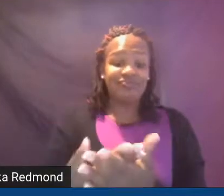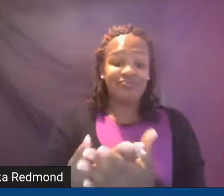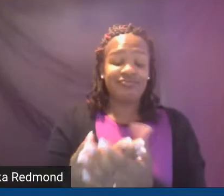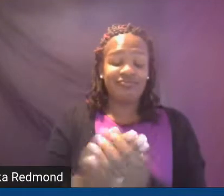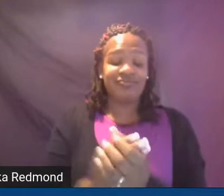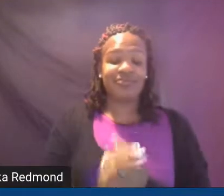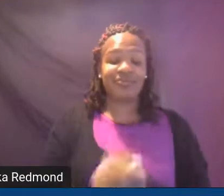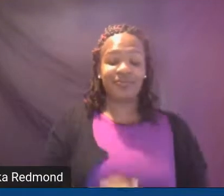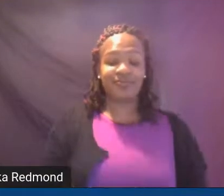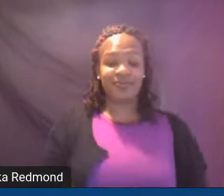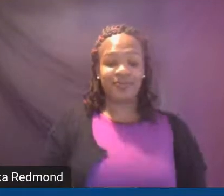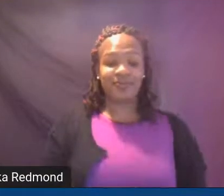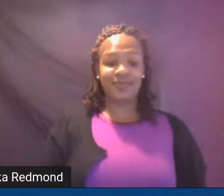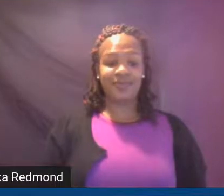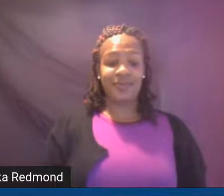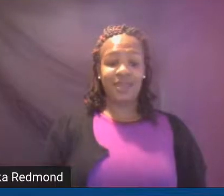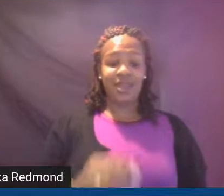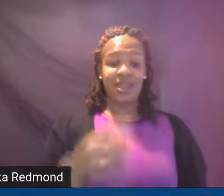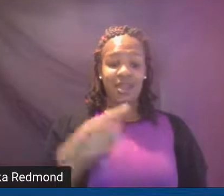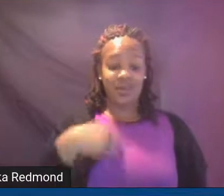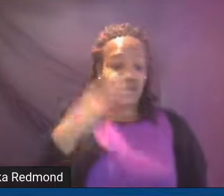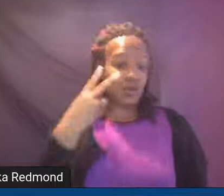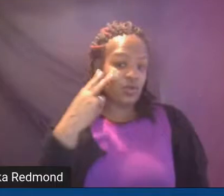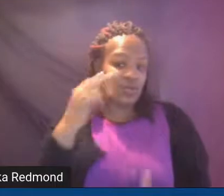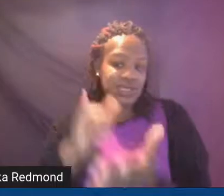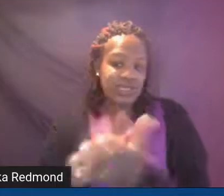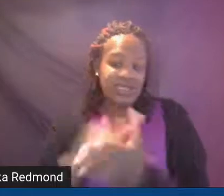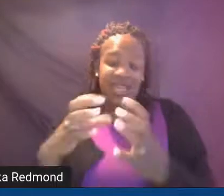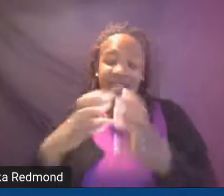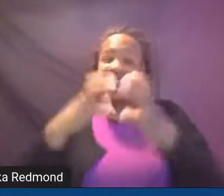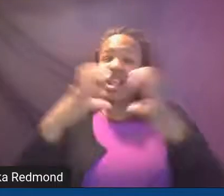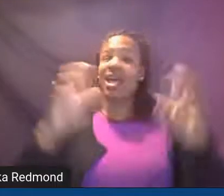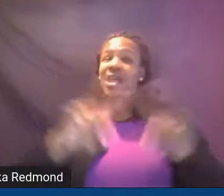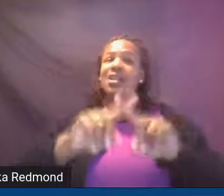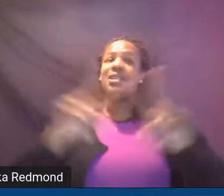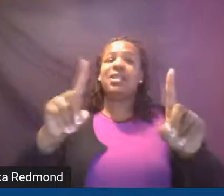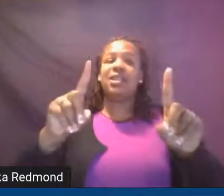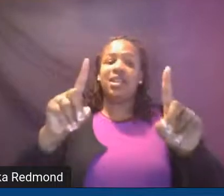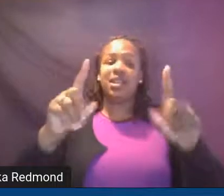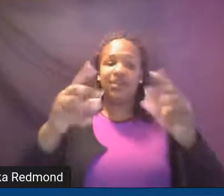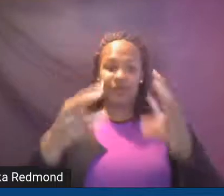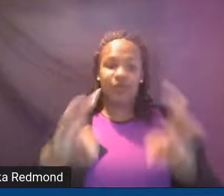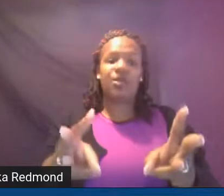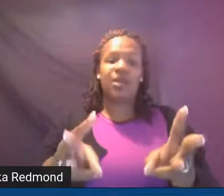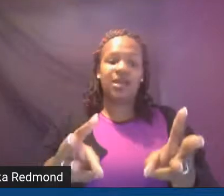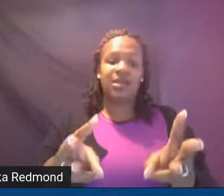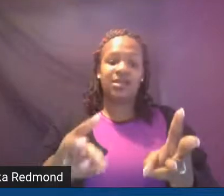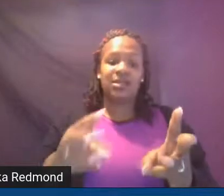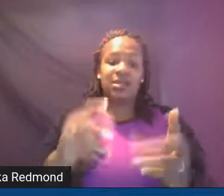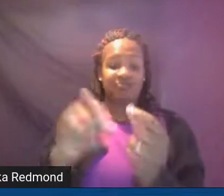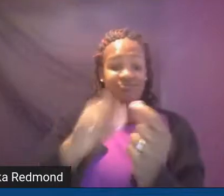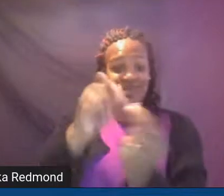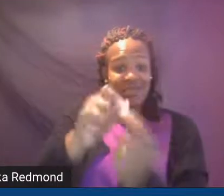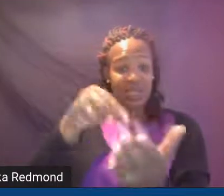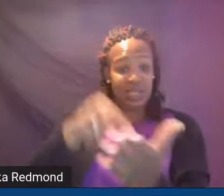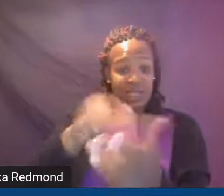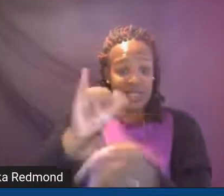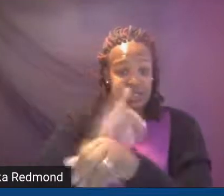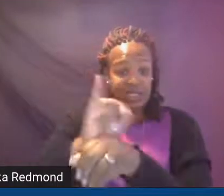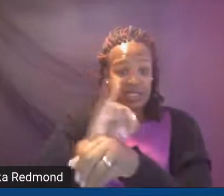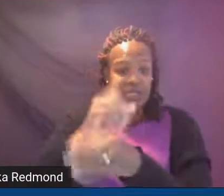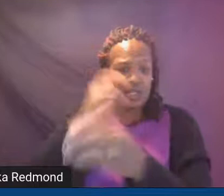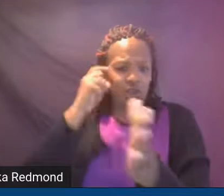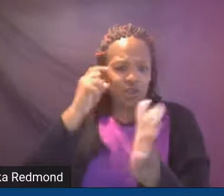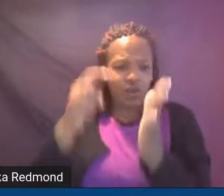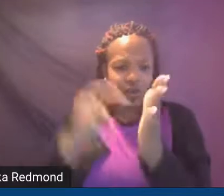we see that really in a lot of different ways. And specifically with this industry itself, recognizing